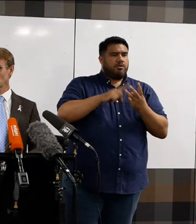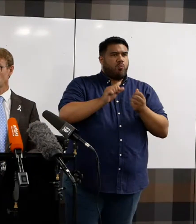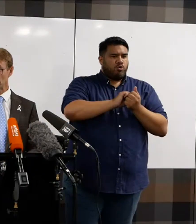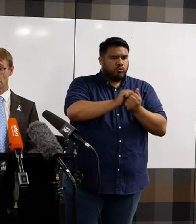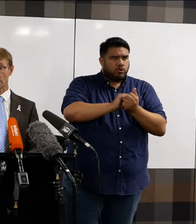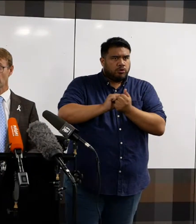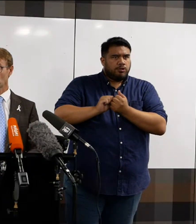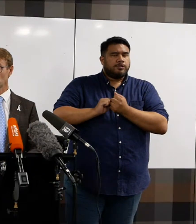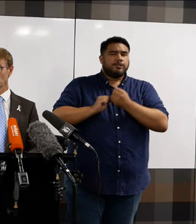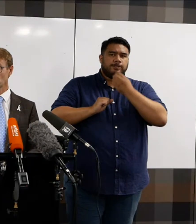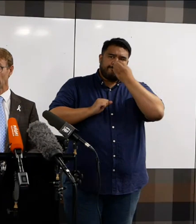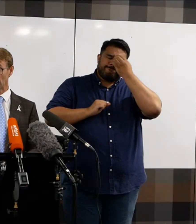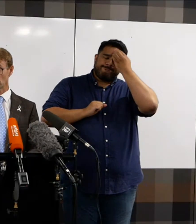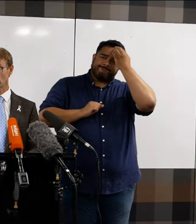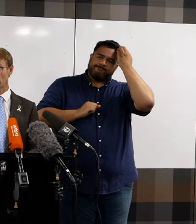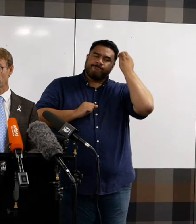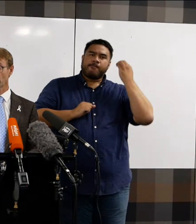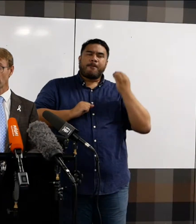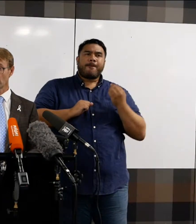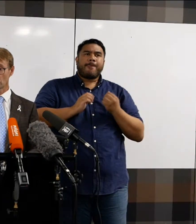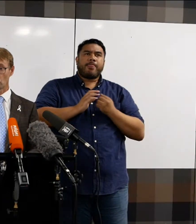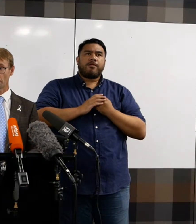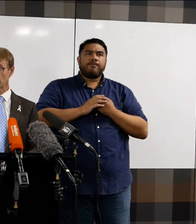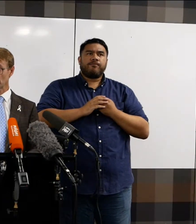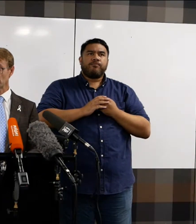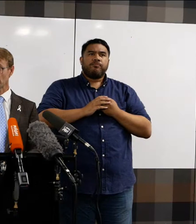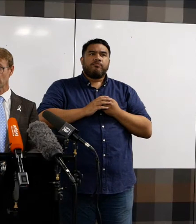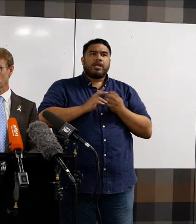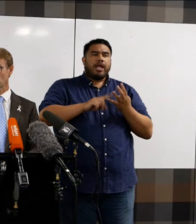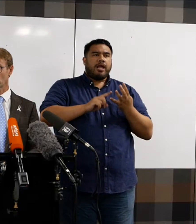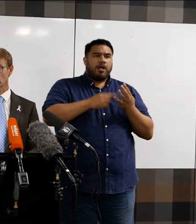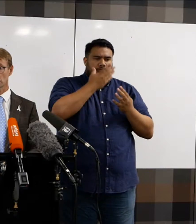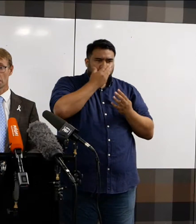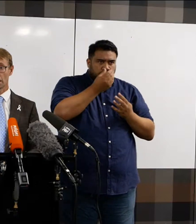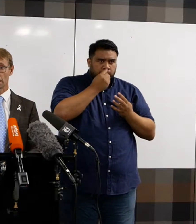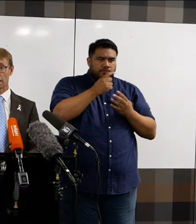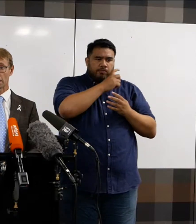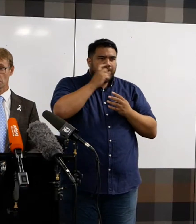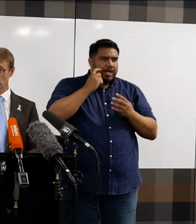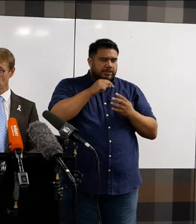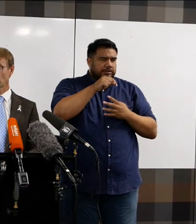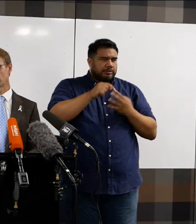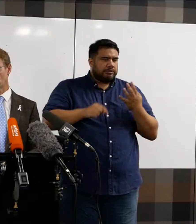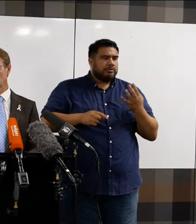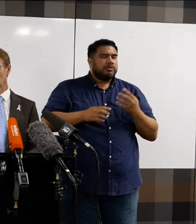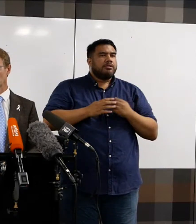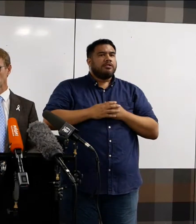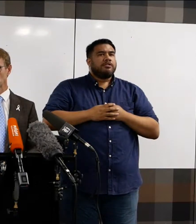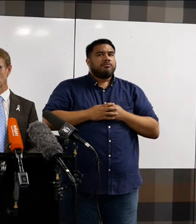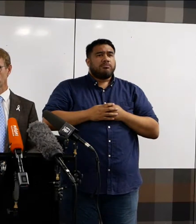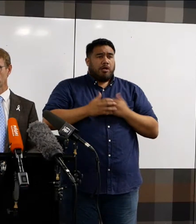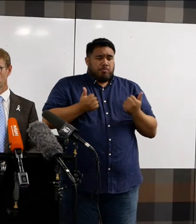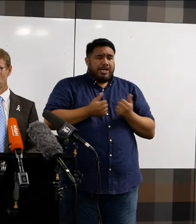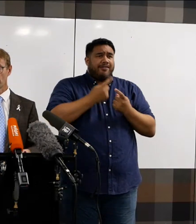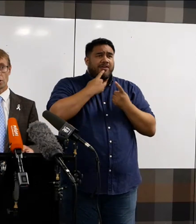particular those basic hand hygiene and cough and sneeze etiquette protocols. So there's a lot of very good